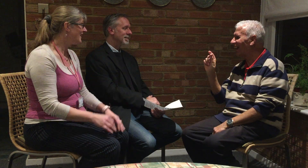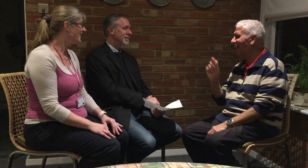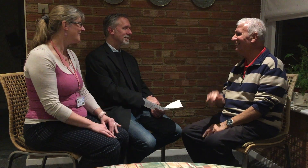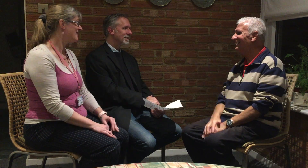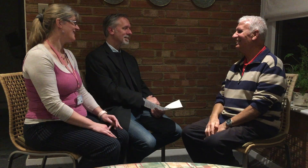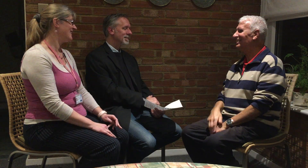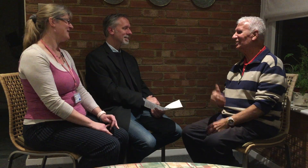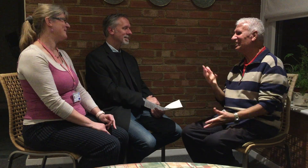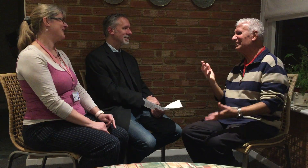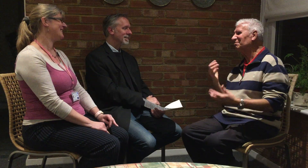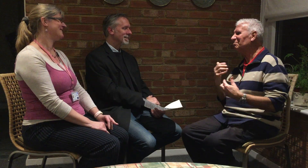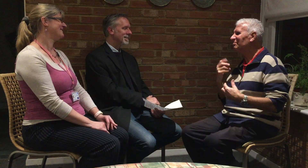No, just a little bit.